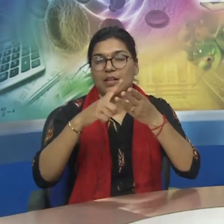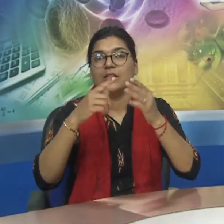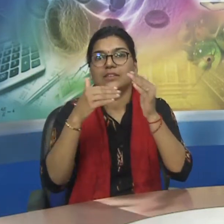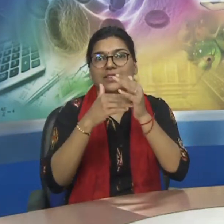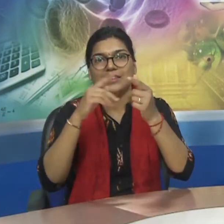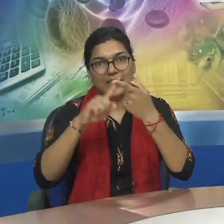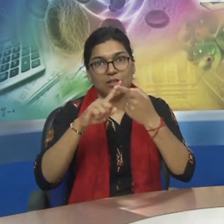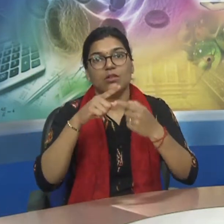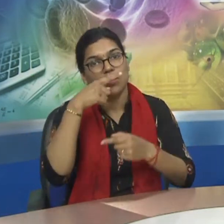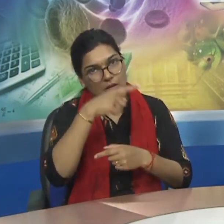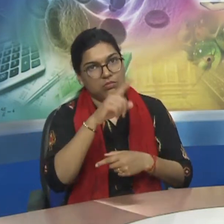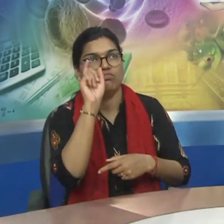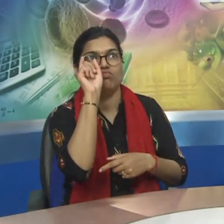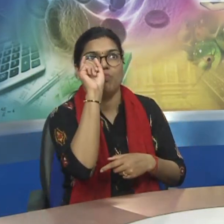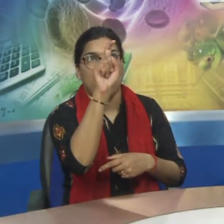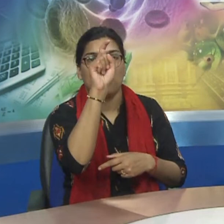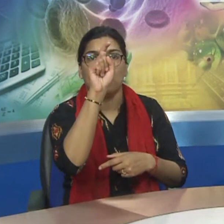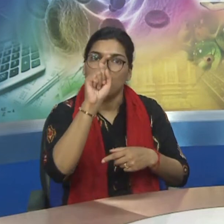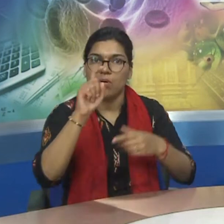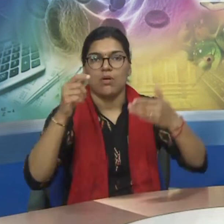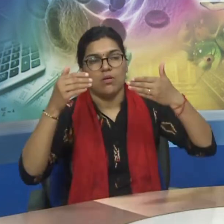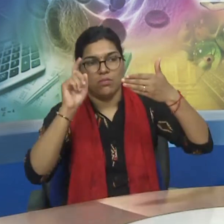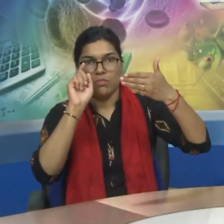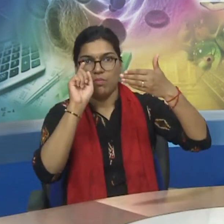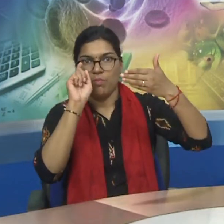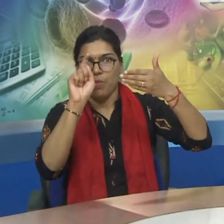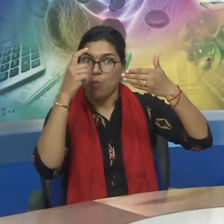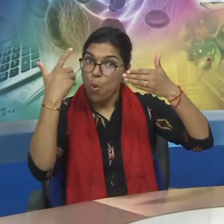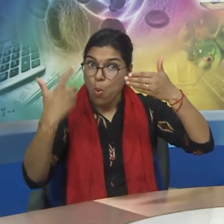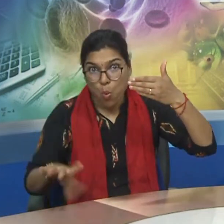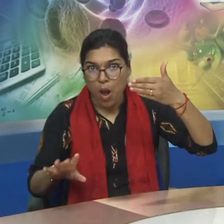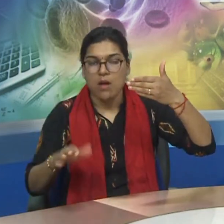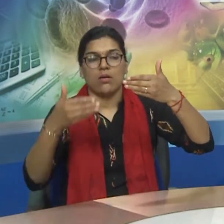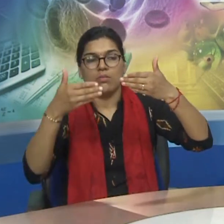So that freeze pane option can be used,